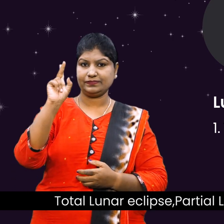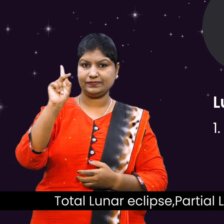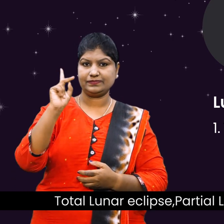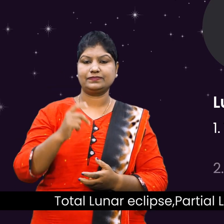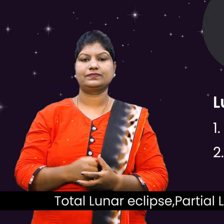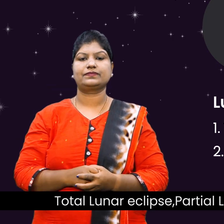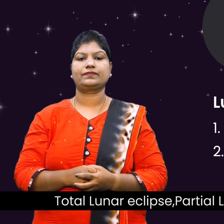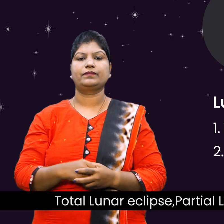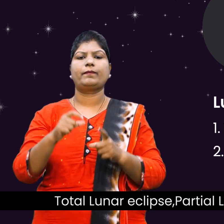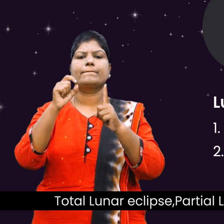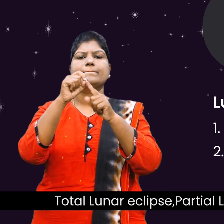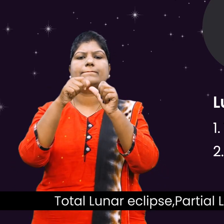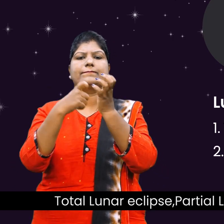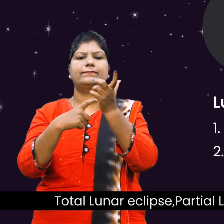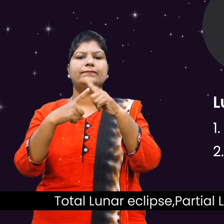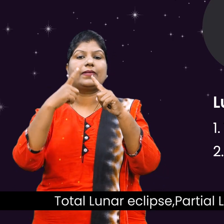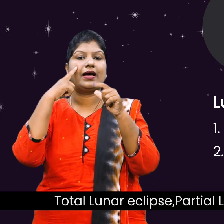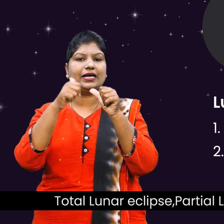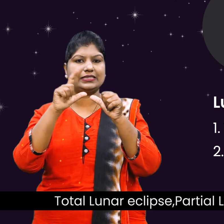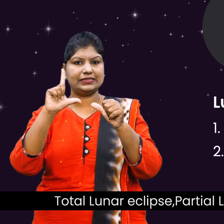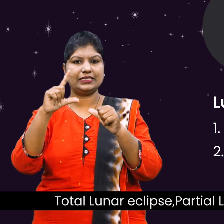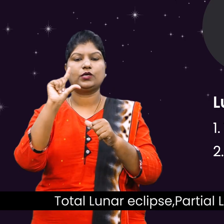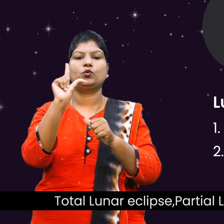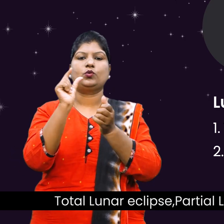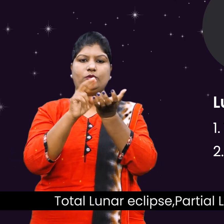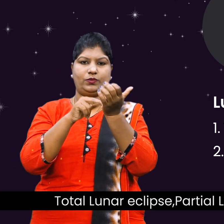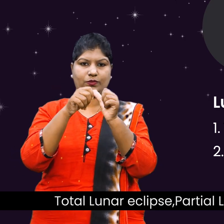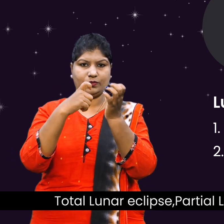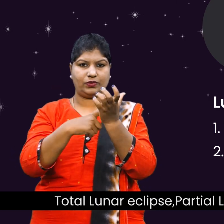Second, partial lunar eclipse.